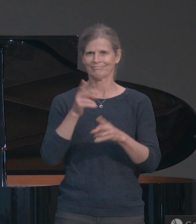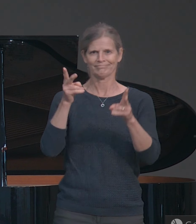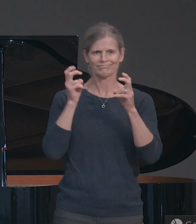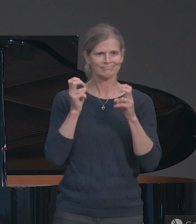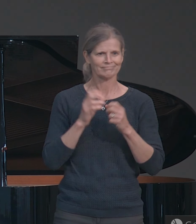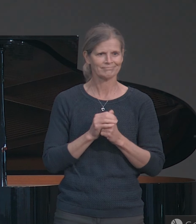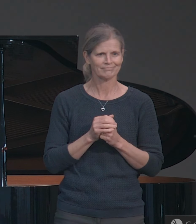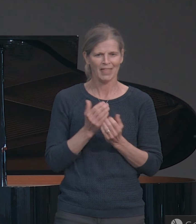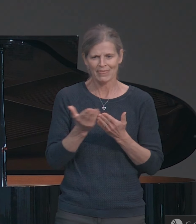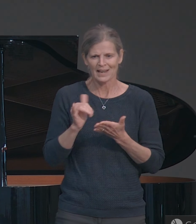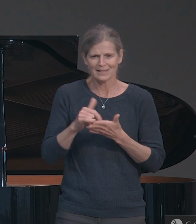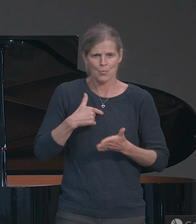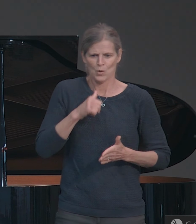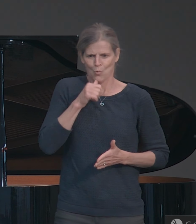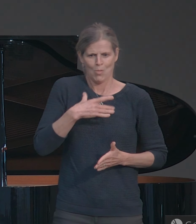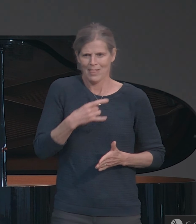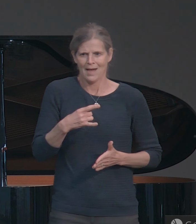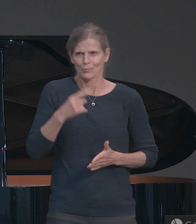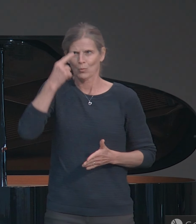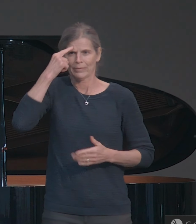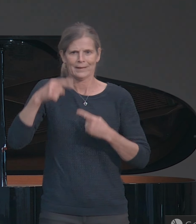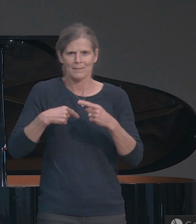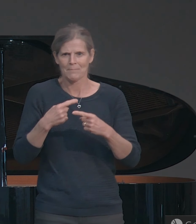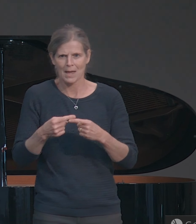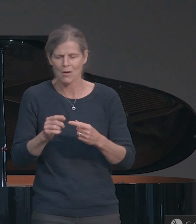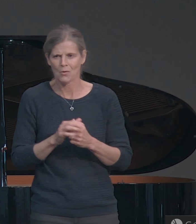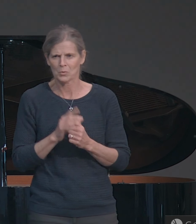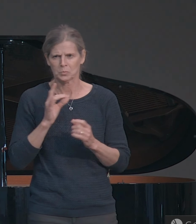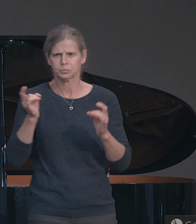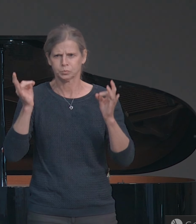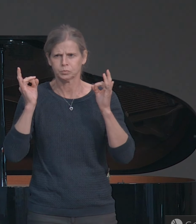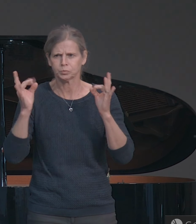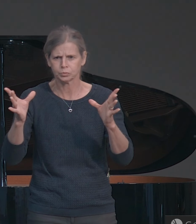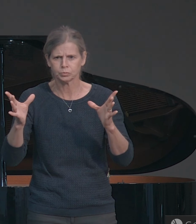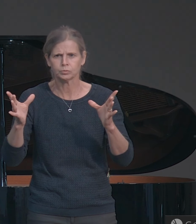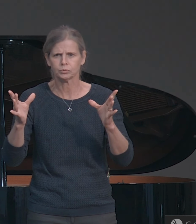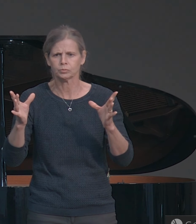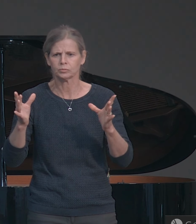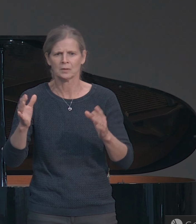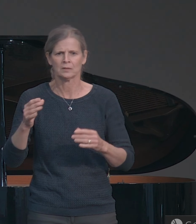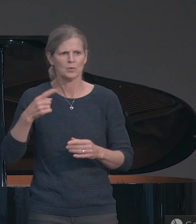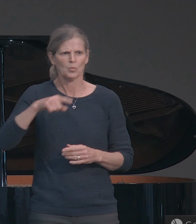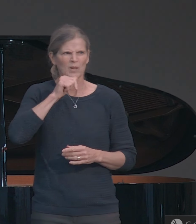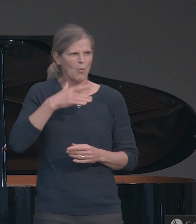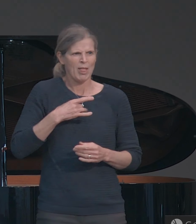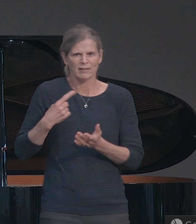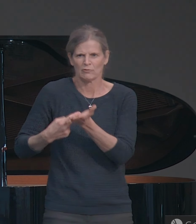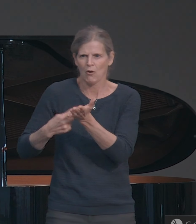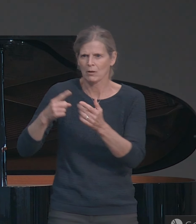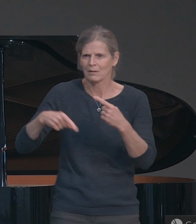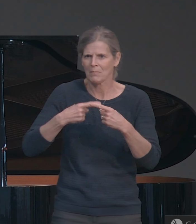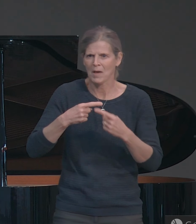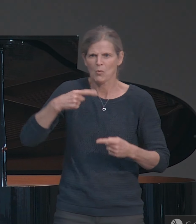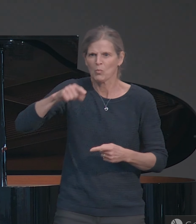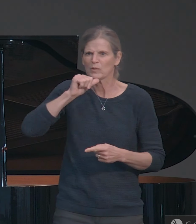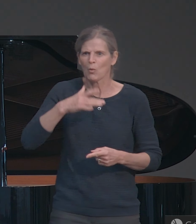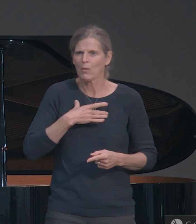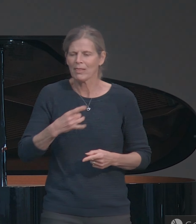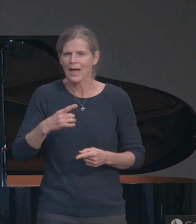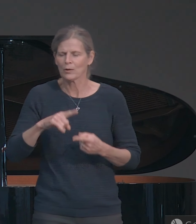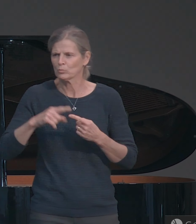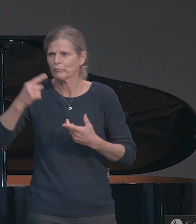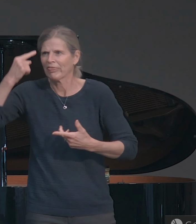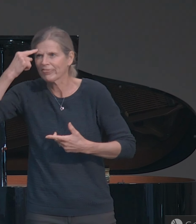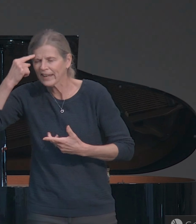Just things that we don't like to think about, that we don't like talking about, that we don't like to